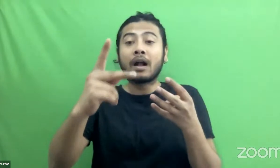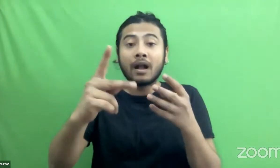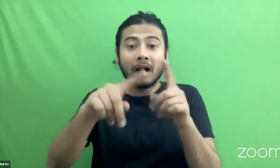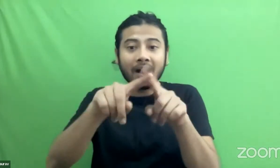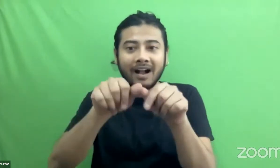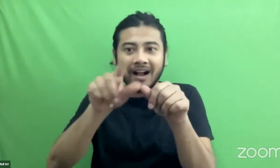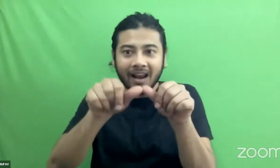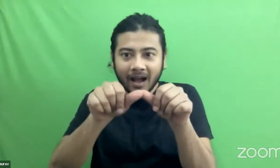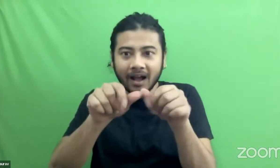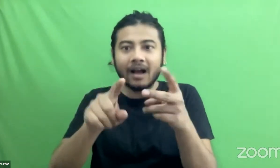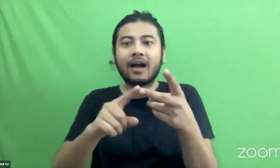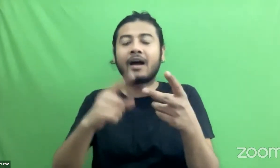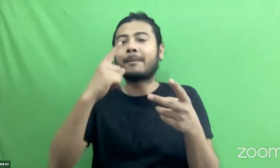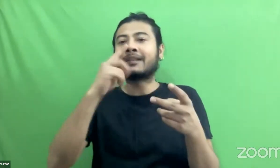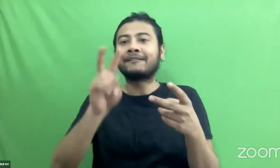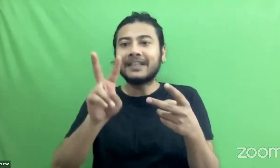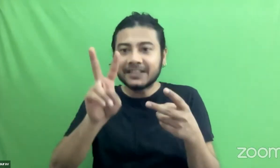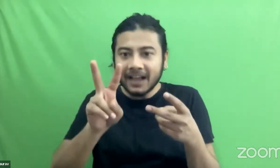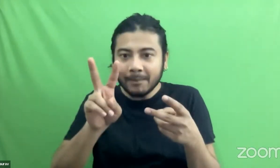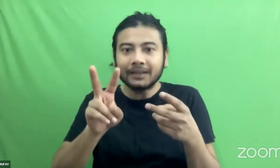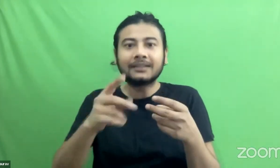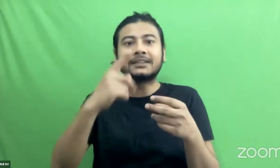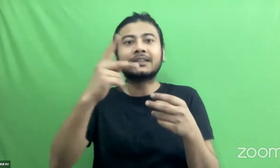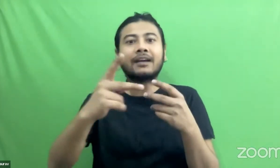service and do book distribution.